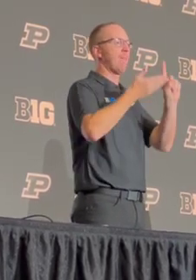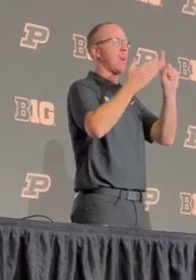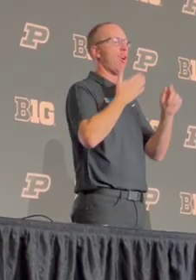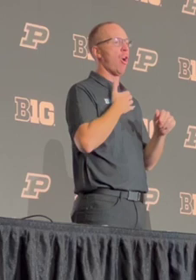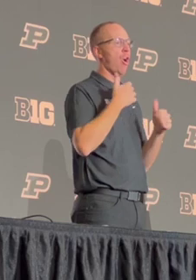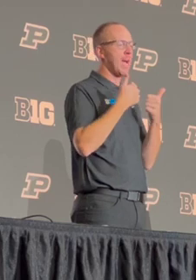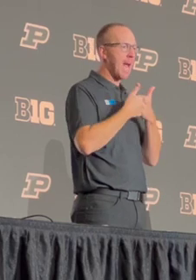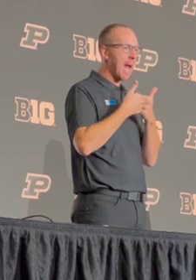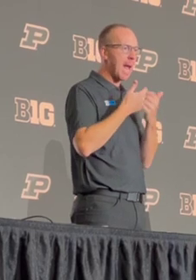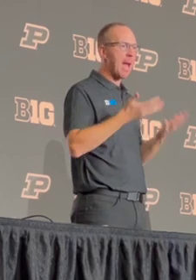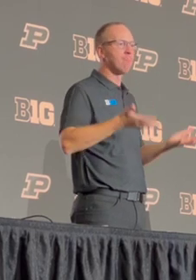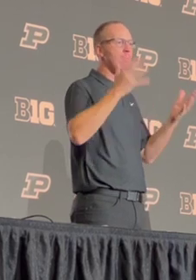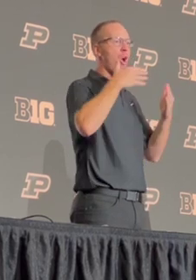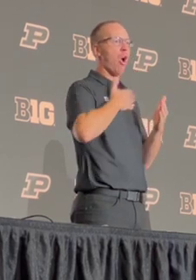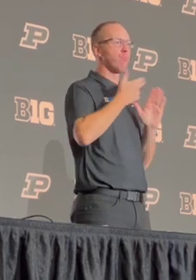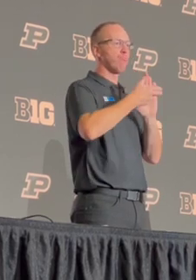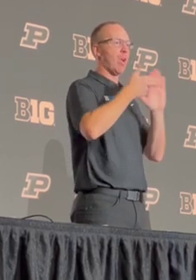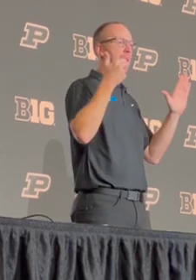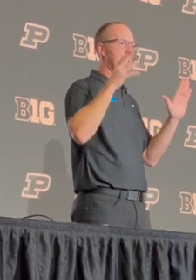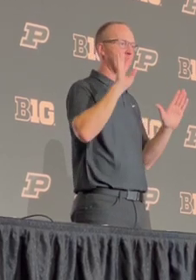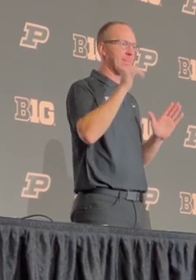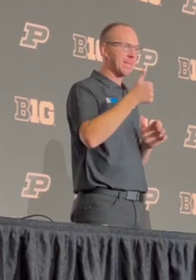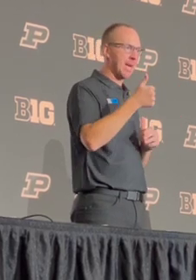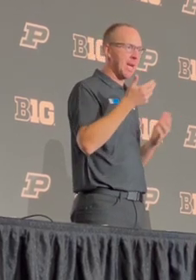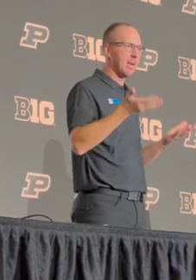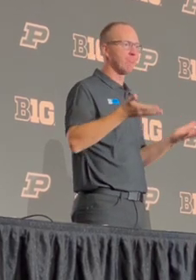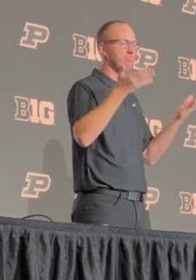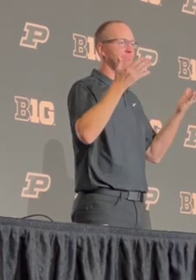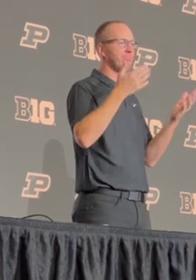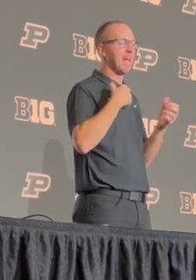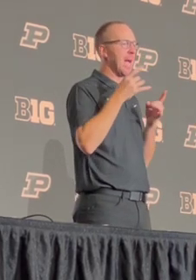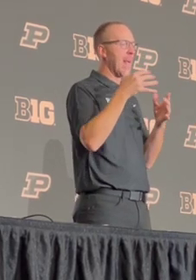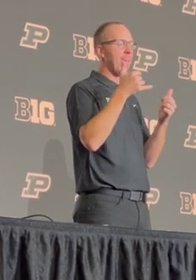our game and our brand. You know,